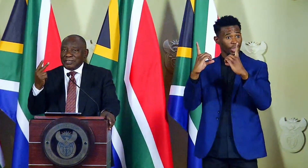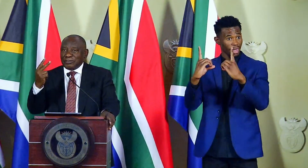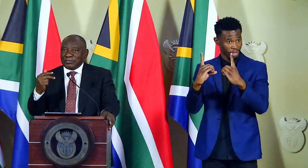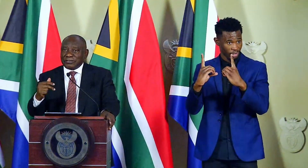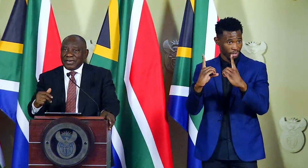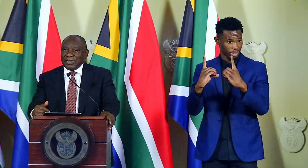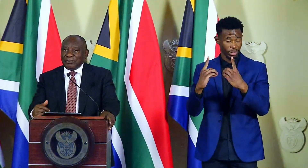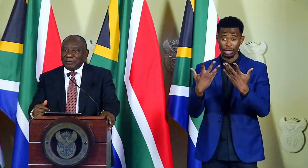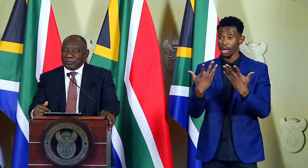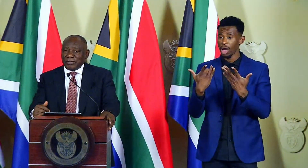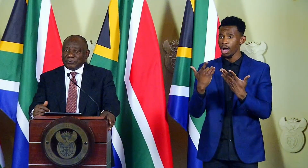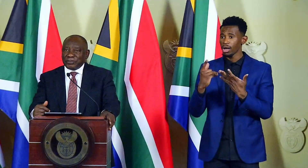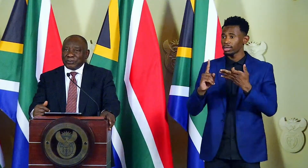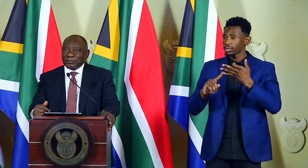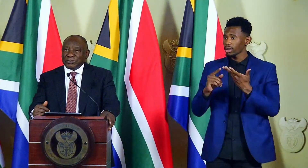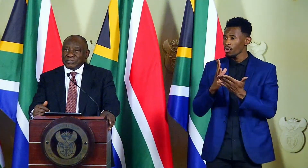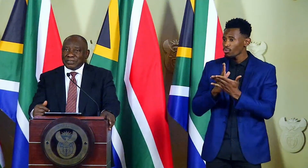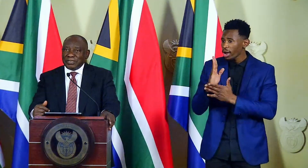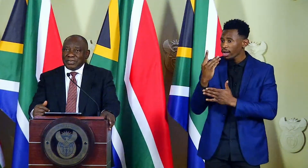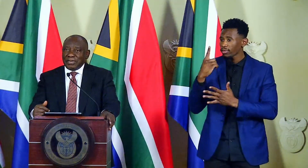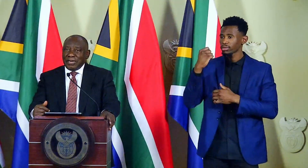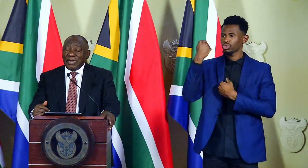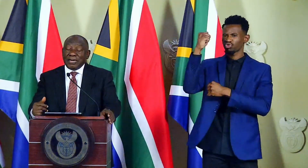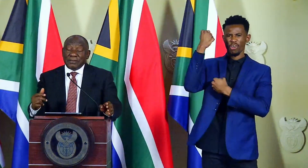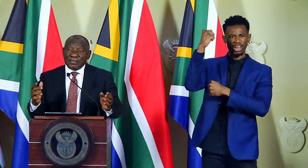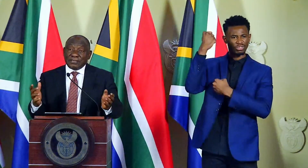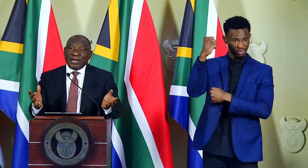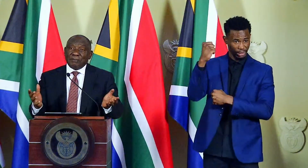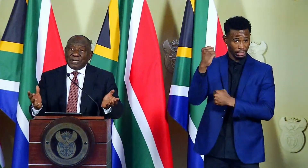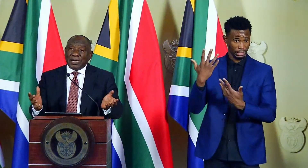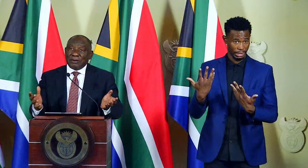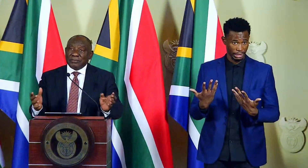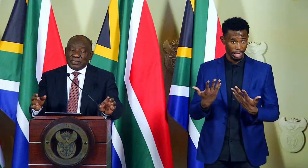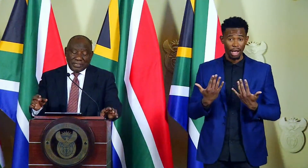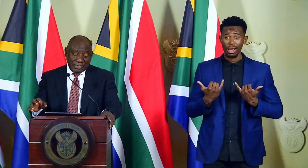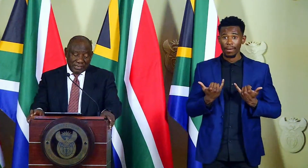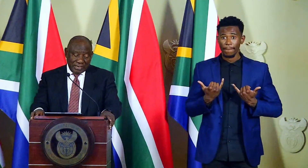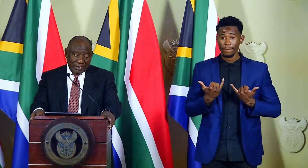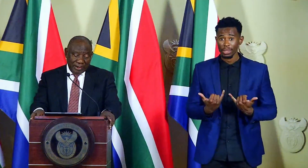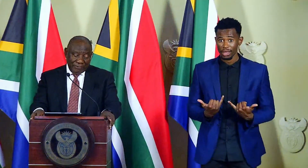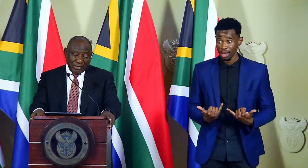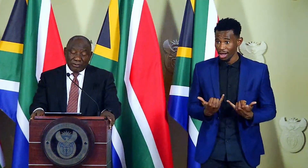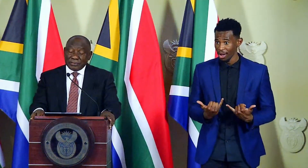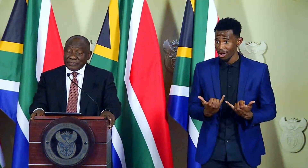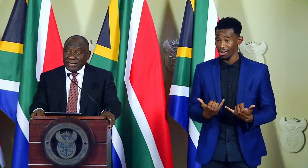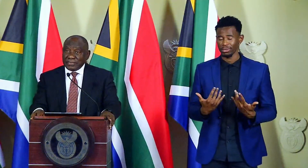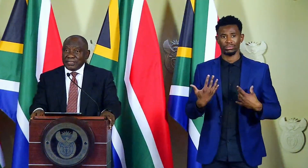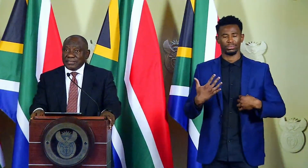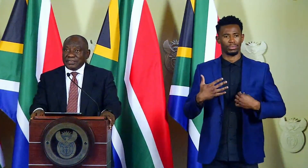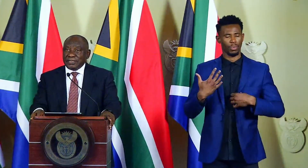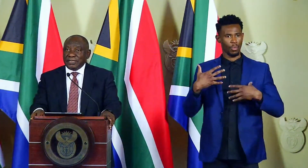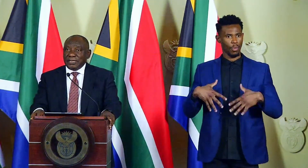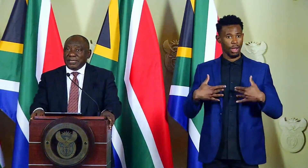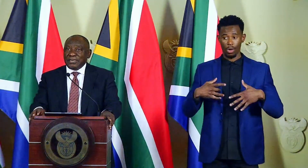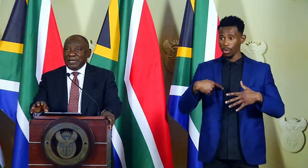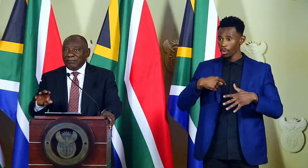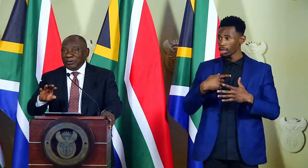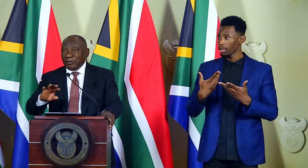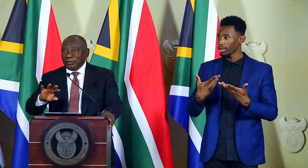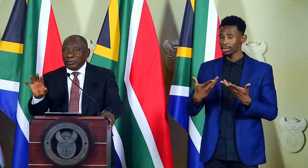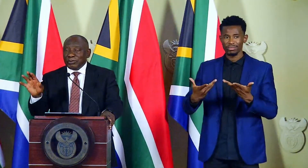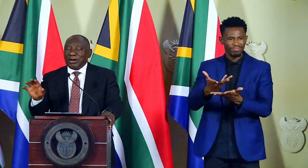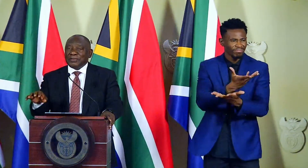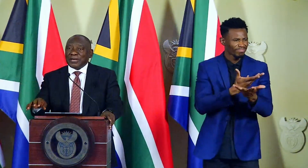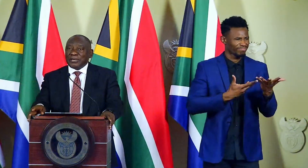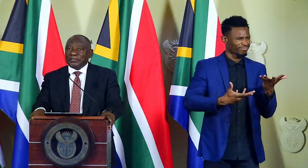The right to strike was one of those. And this time round, having consulted and